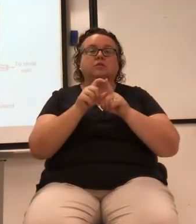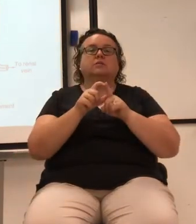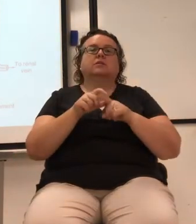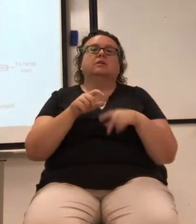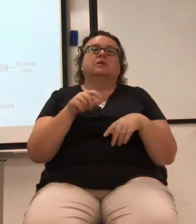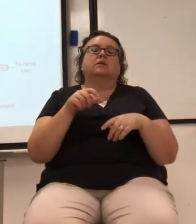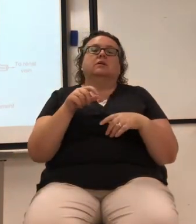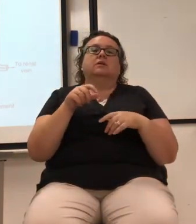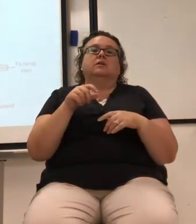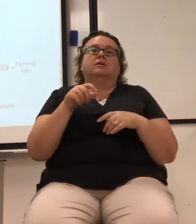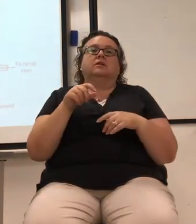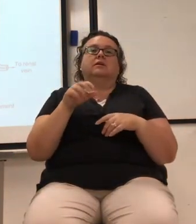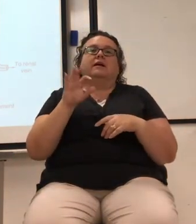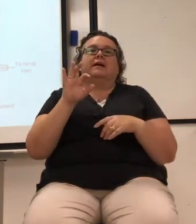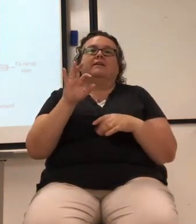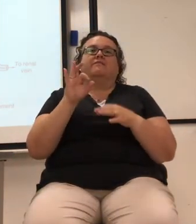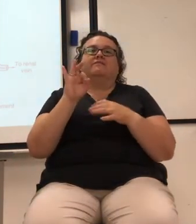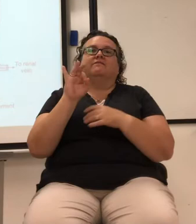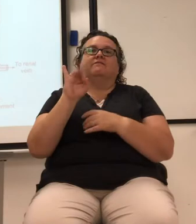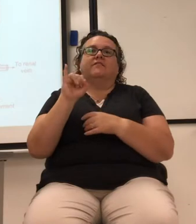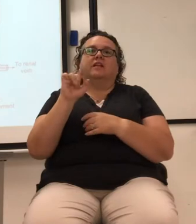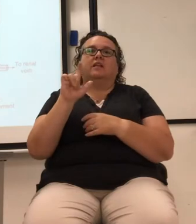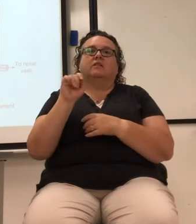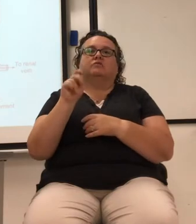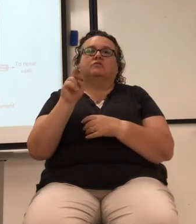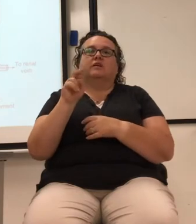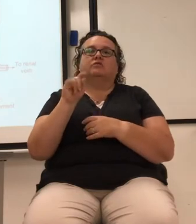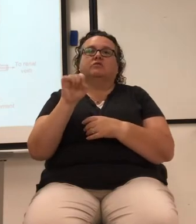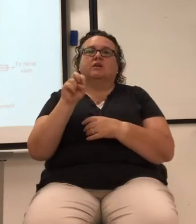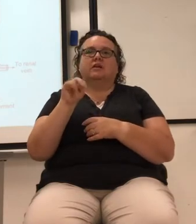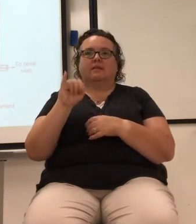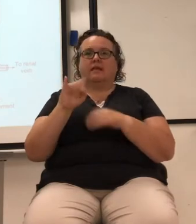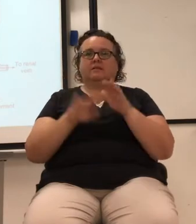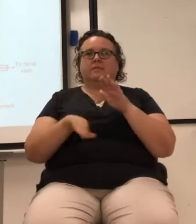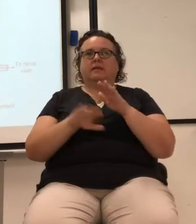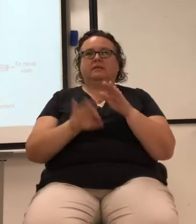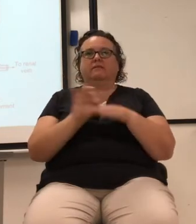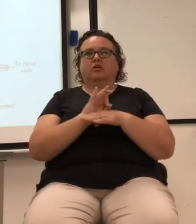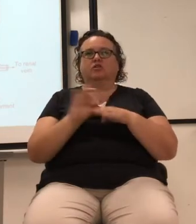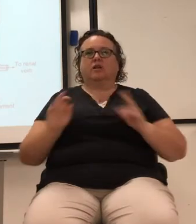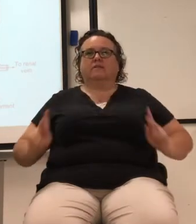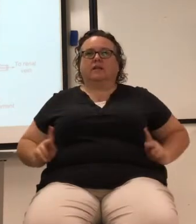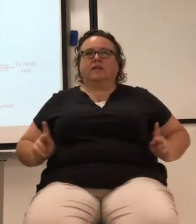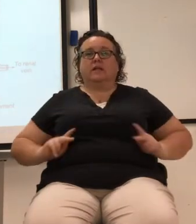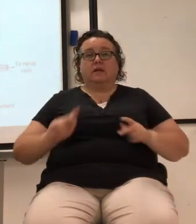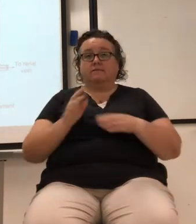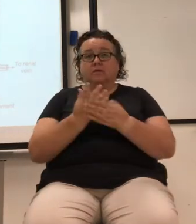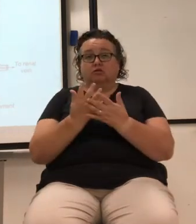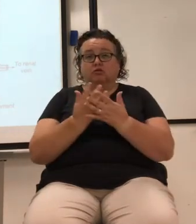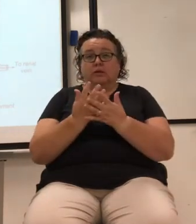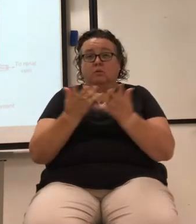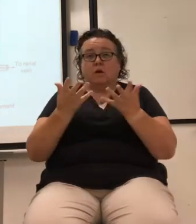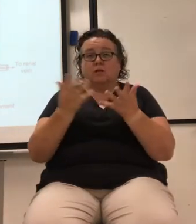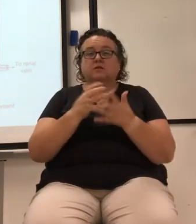says filtration. That's a basic function of the kidney. What's it filtering? The blood plasma.